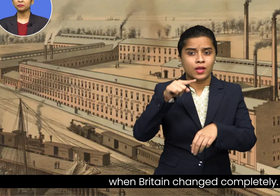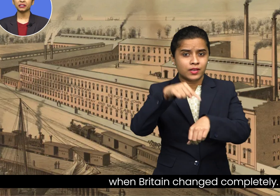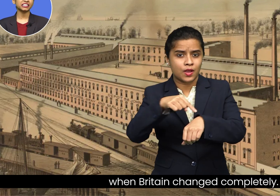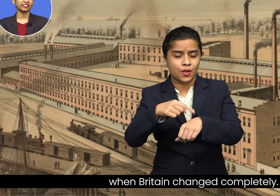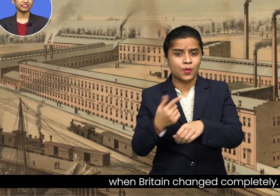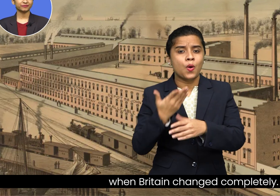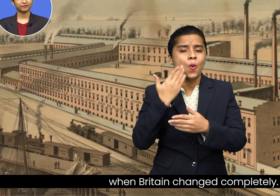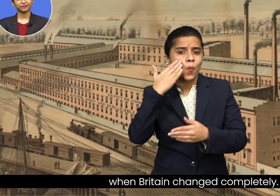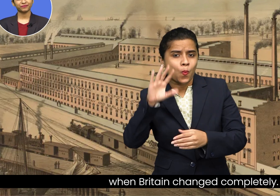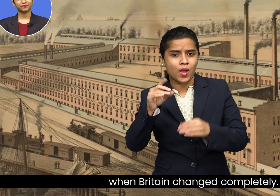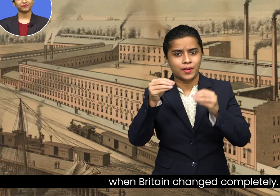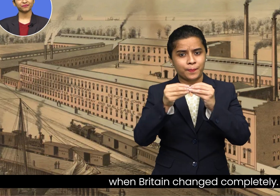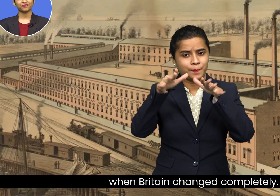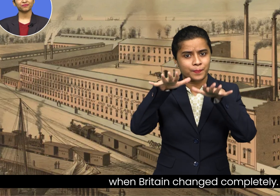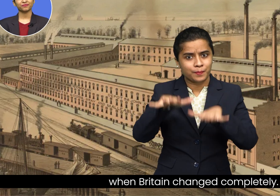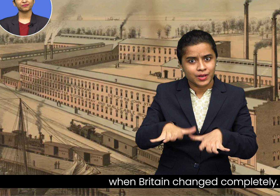changed completely.